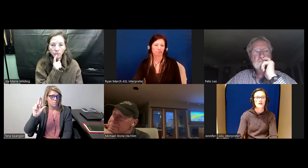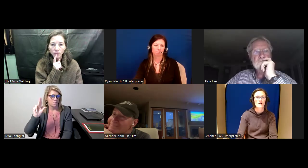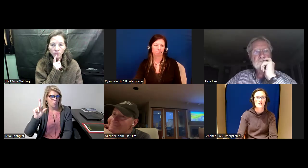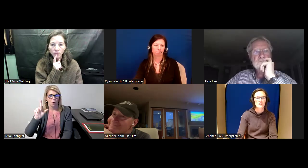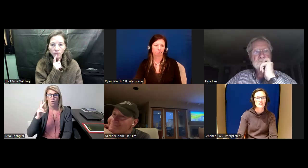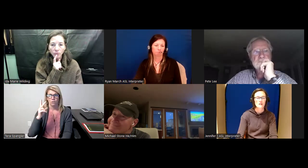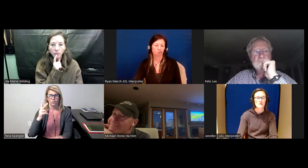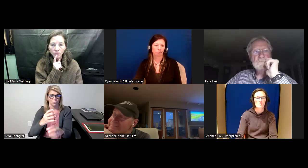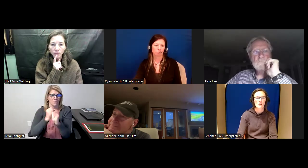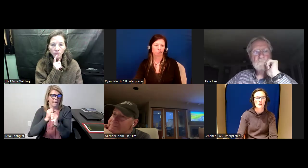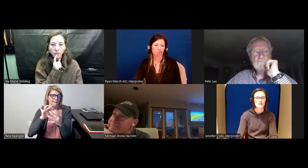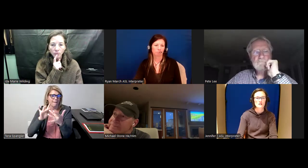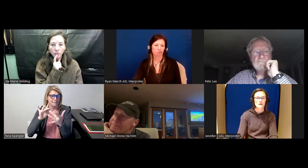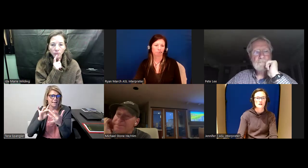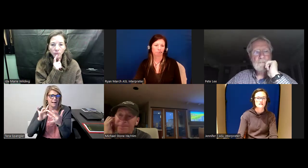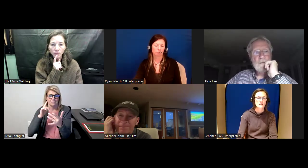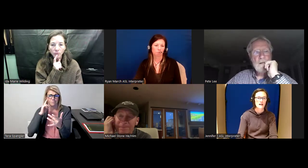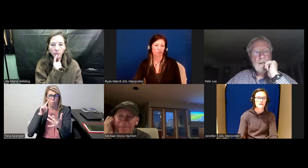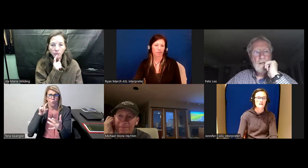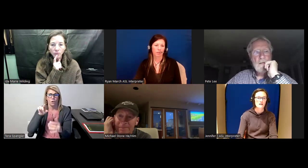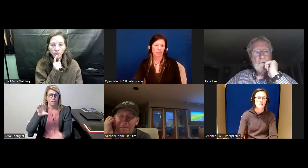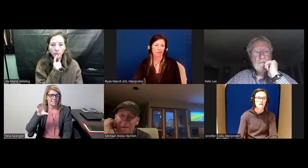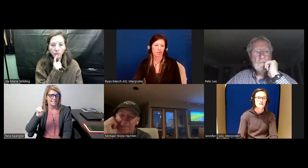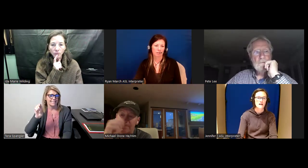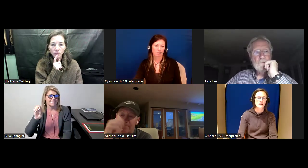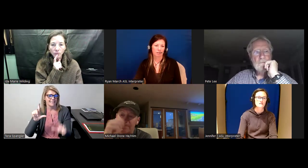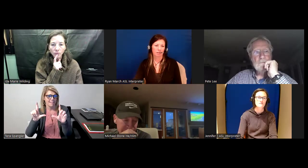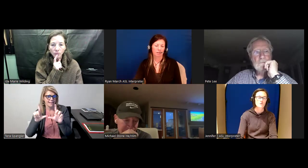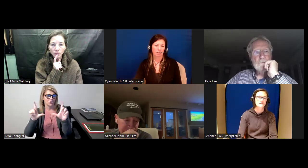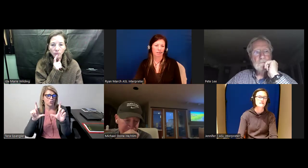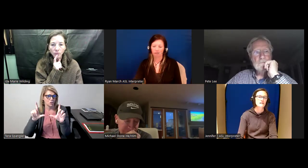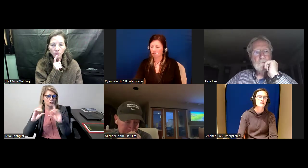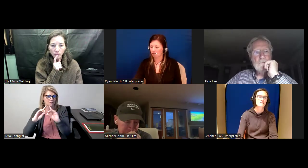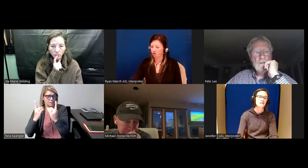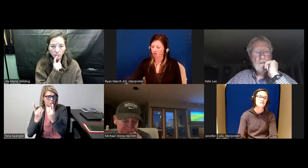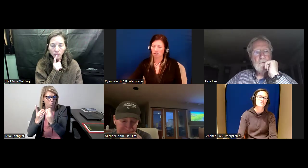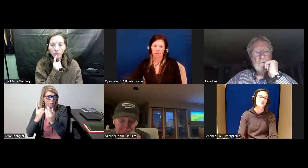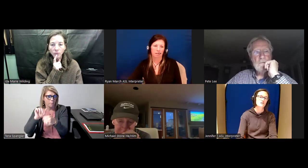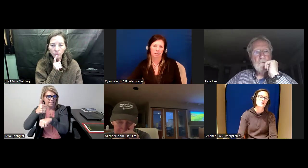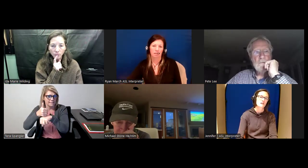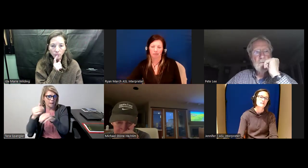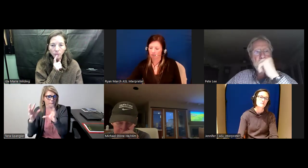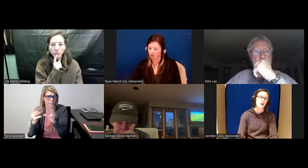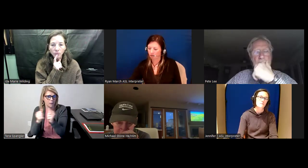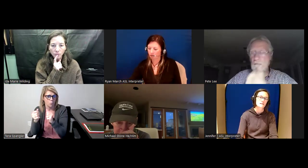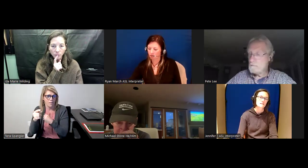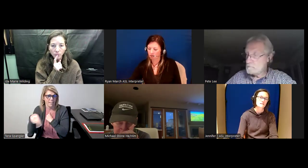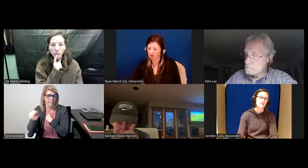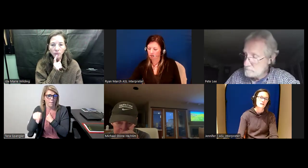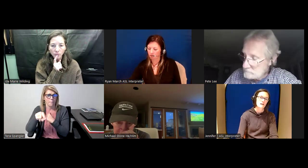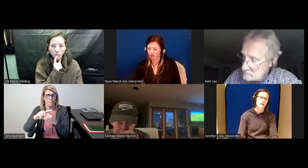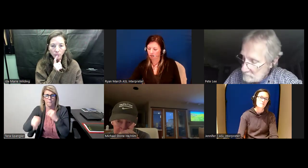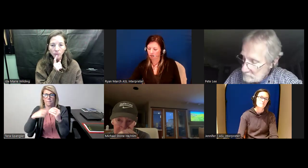So I can email Paul to get a contact for the CDE licensure